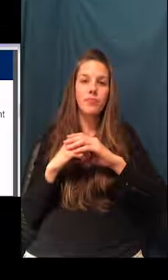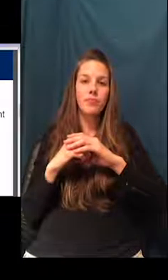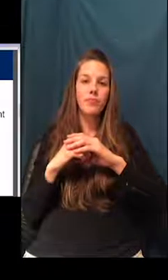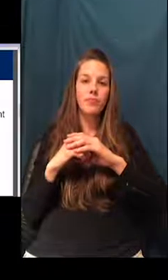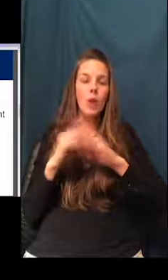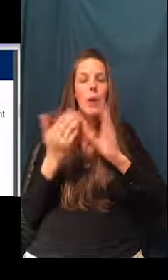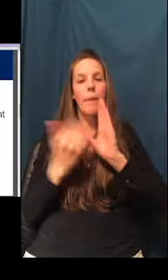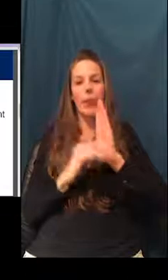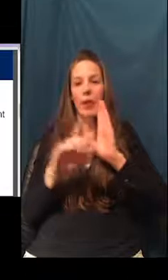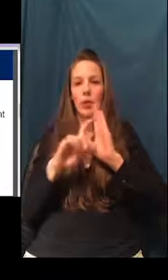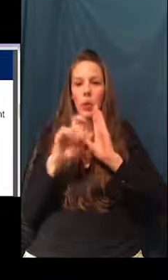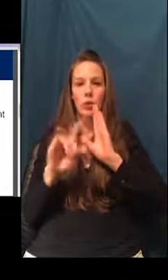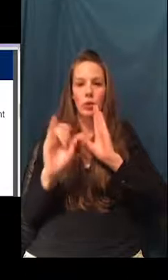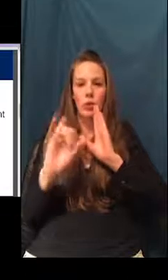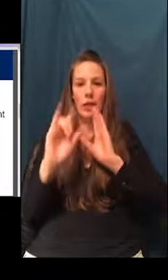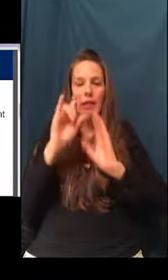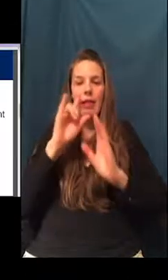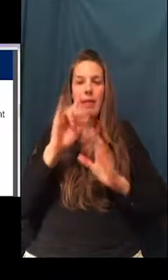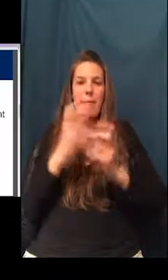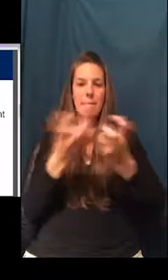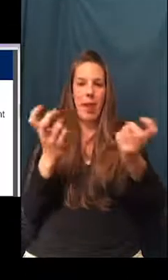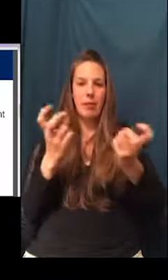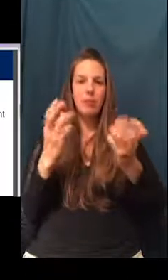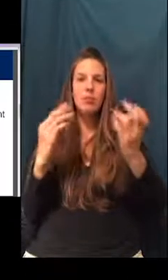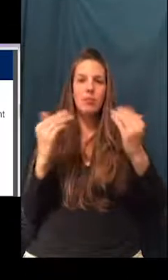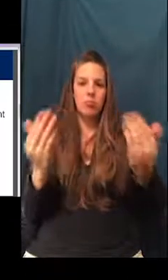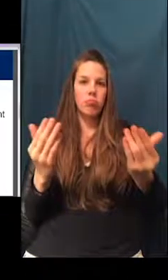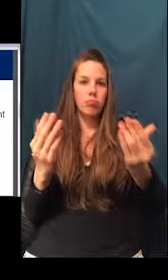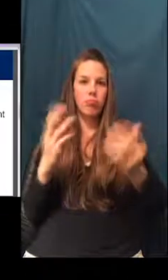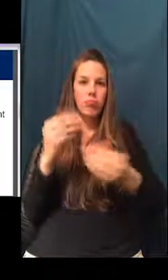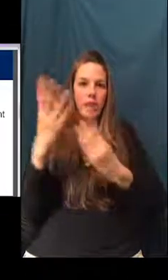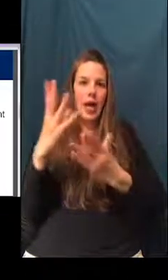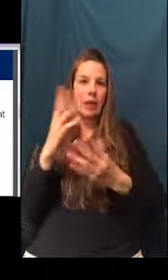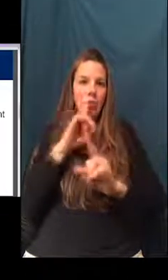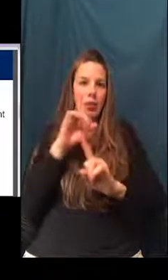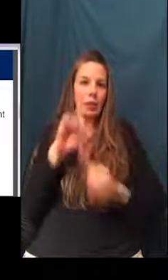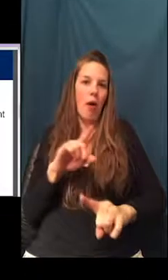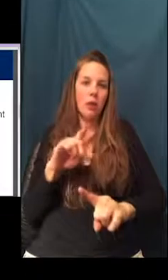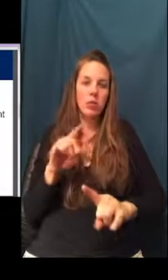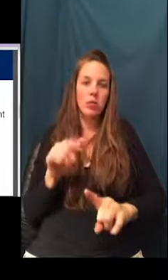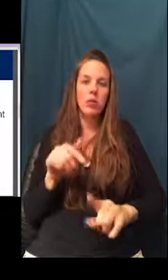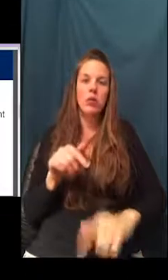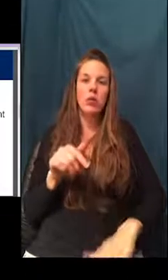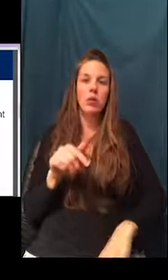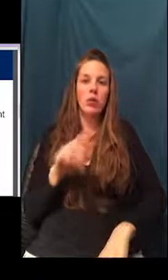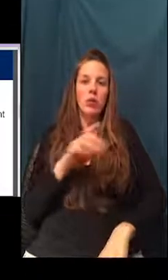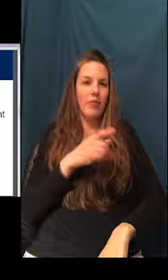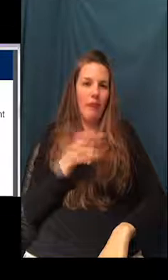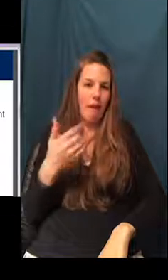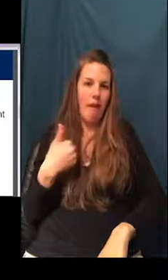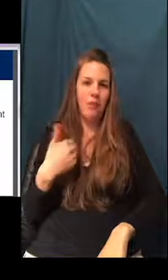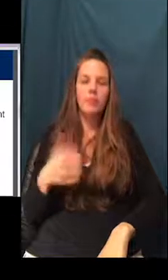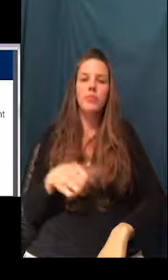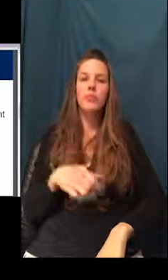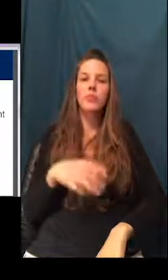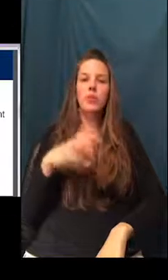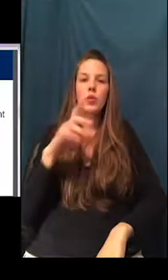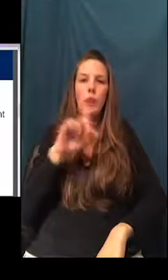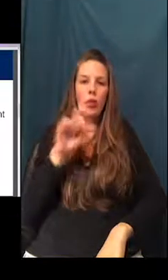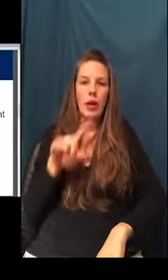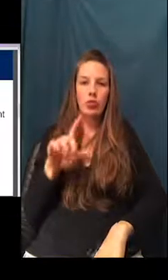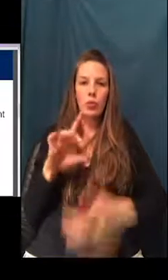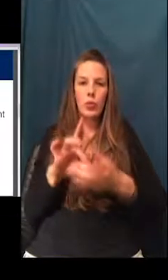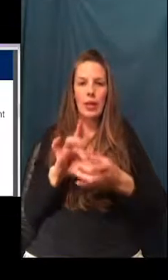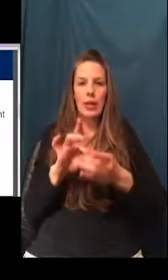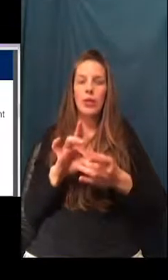I'll repeat the question and then our panelists can provide any responses that they have. So the question